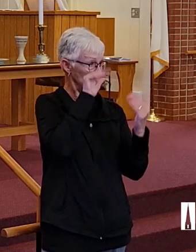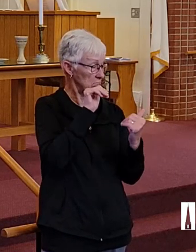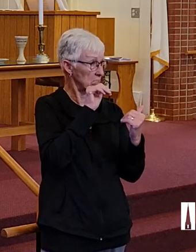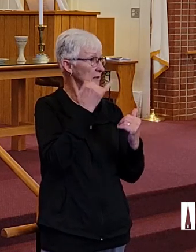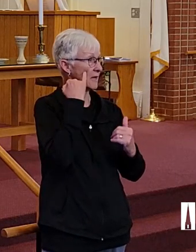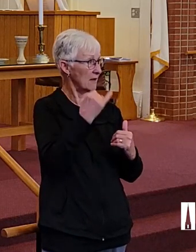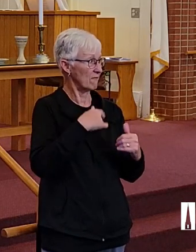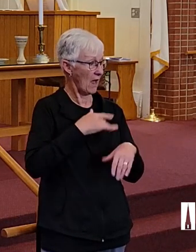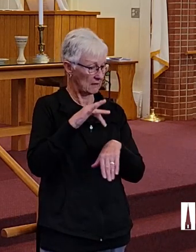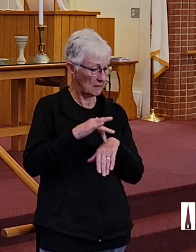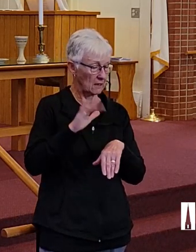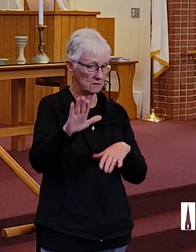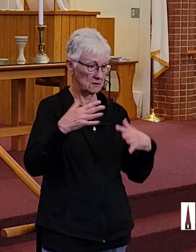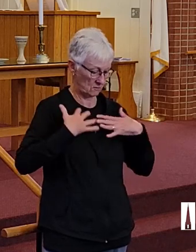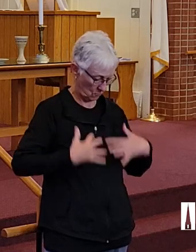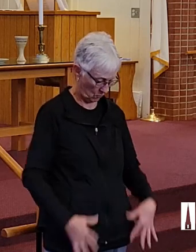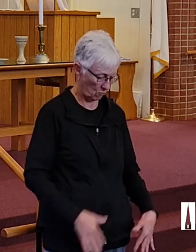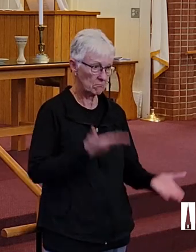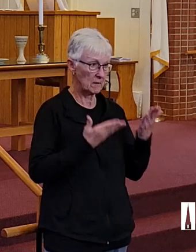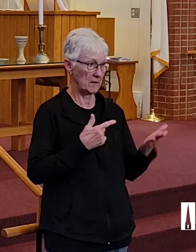cloak, I will be made well."